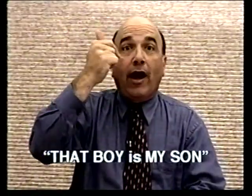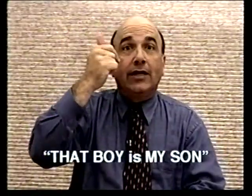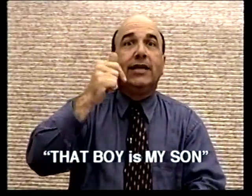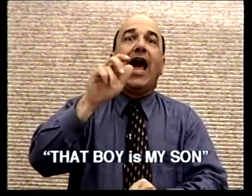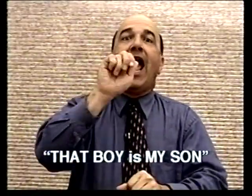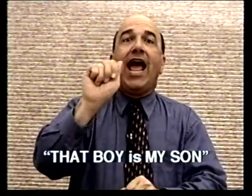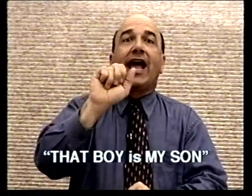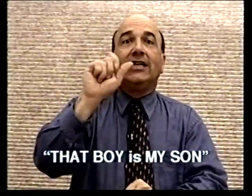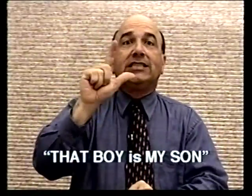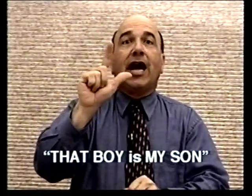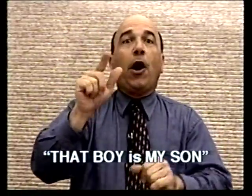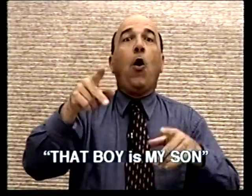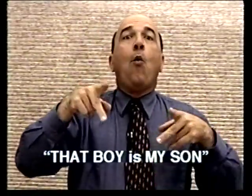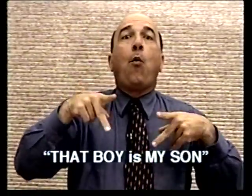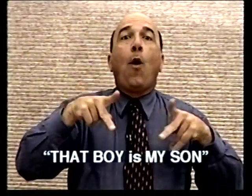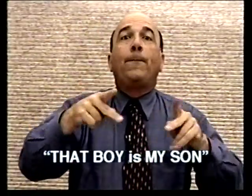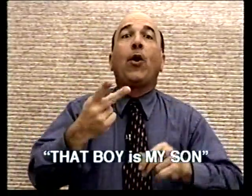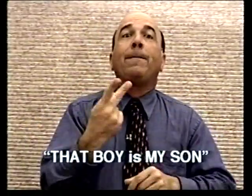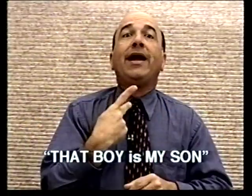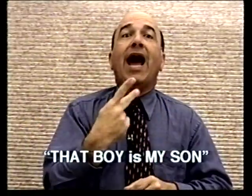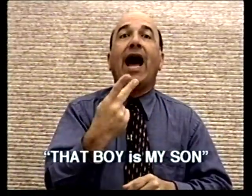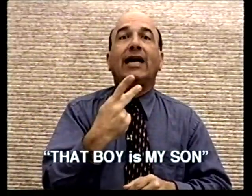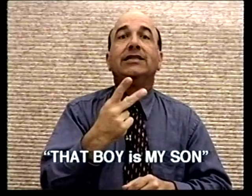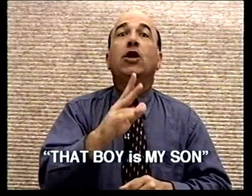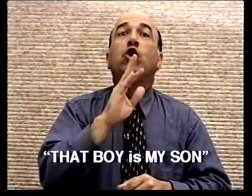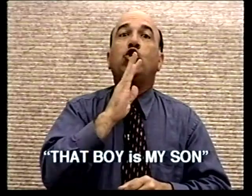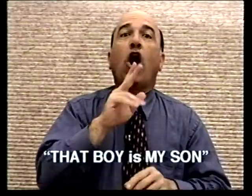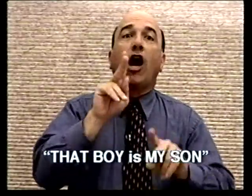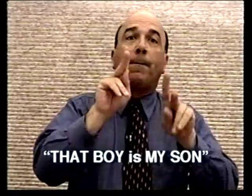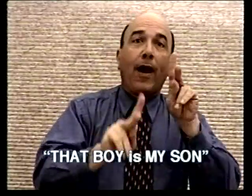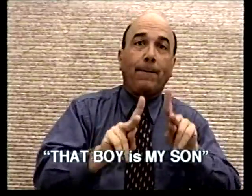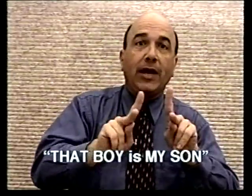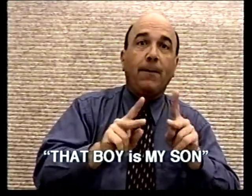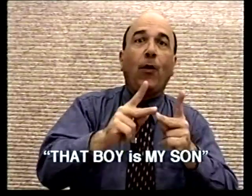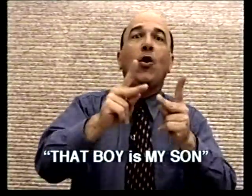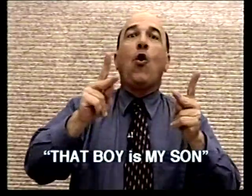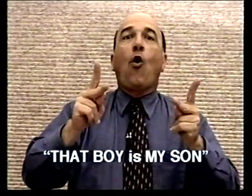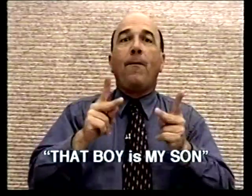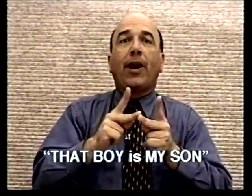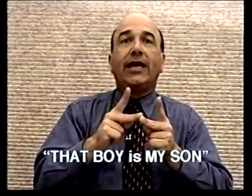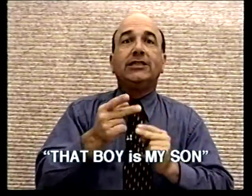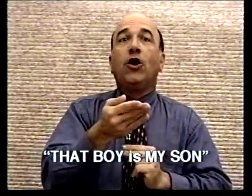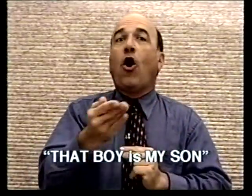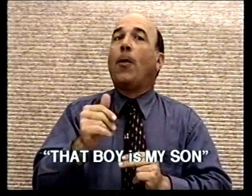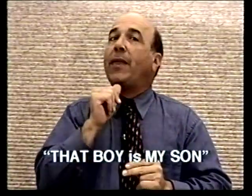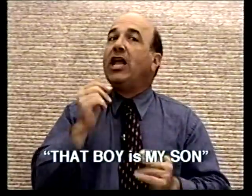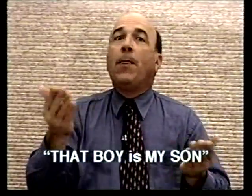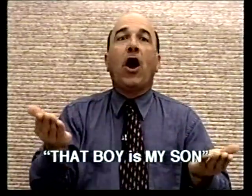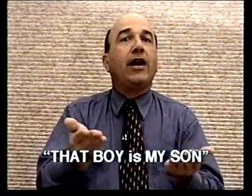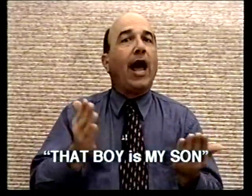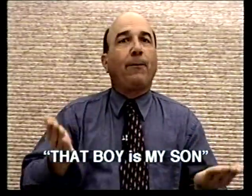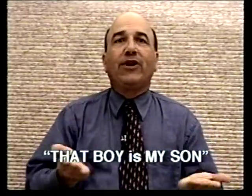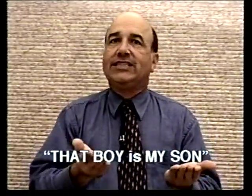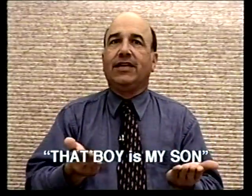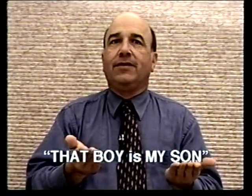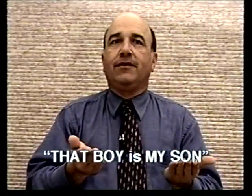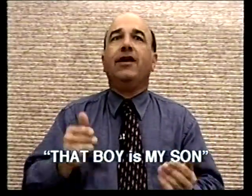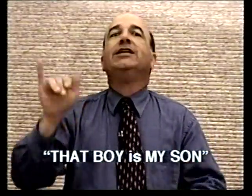because ASL will permit us to talk about people or places or things that are not present.